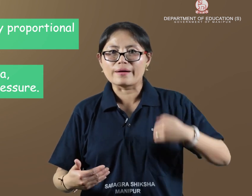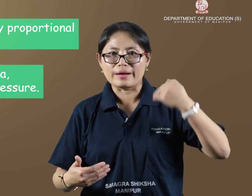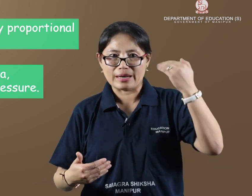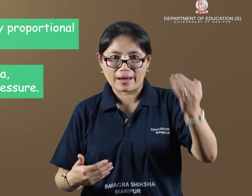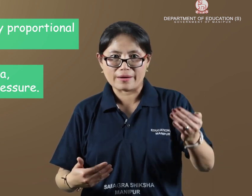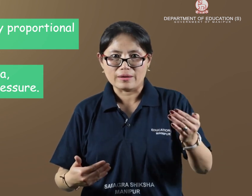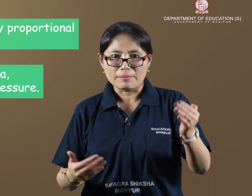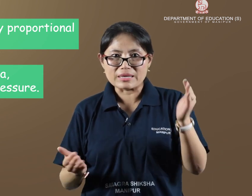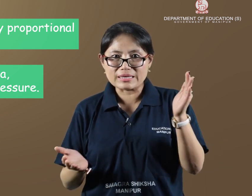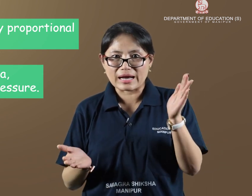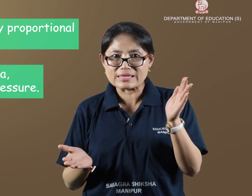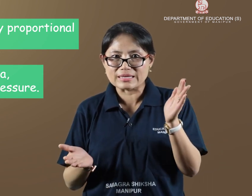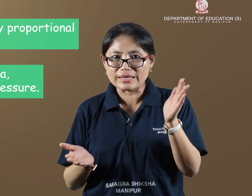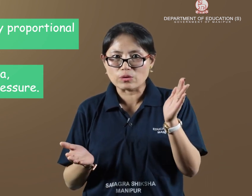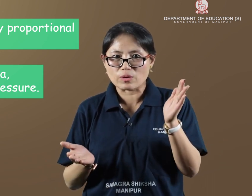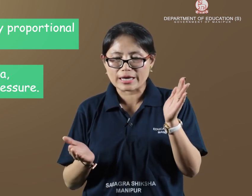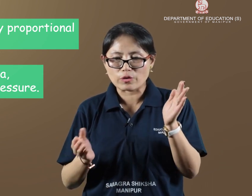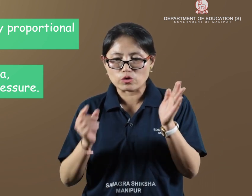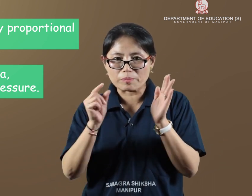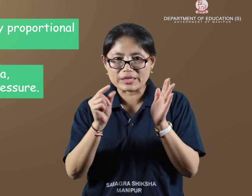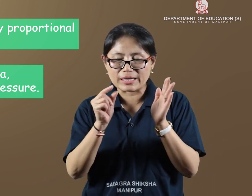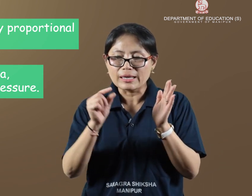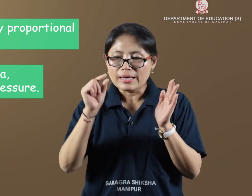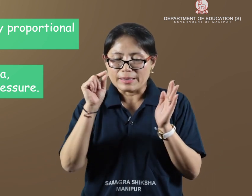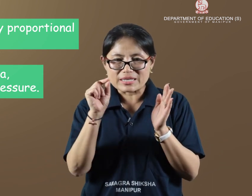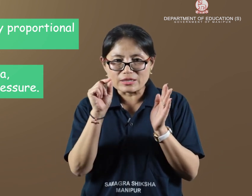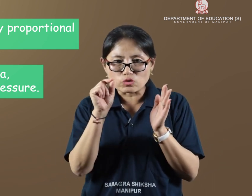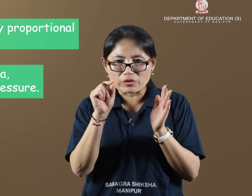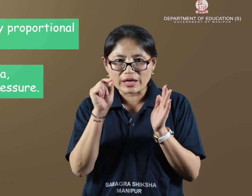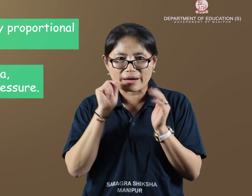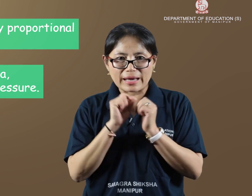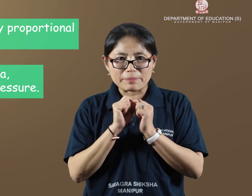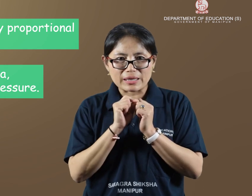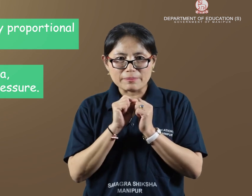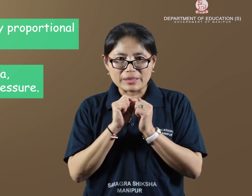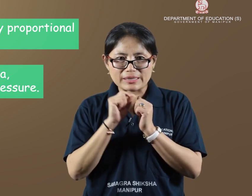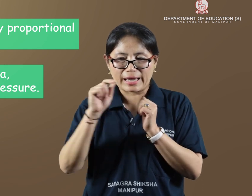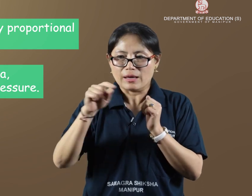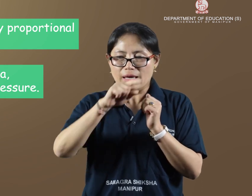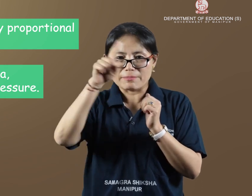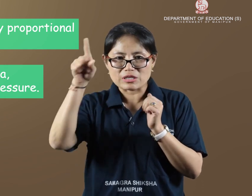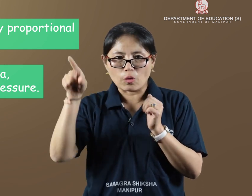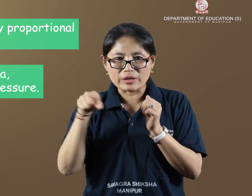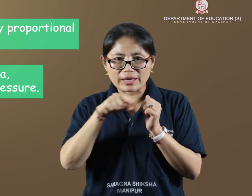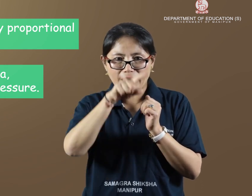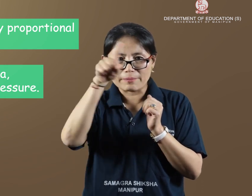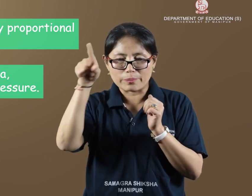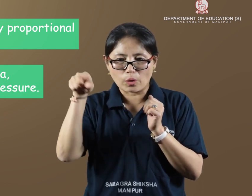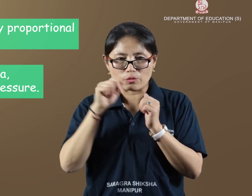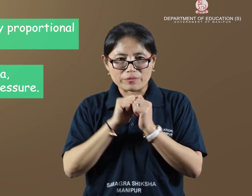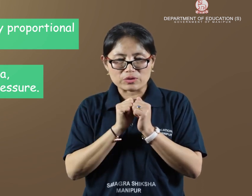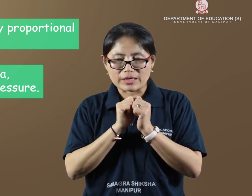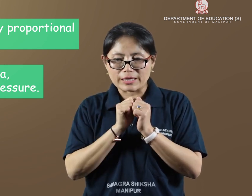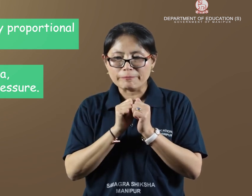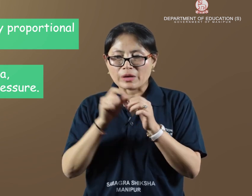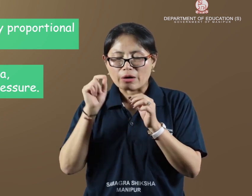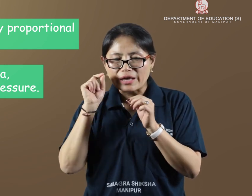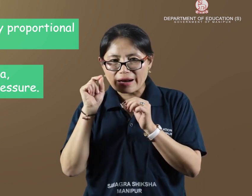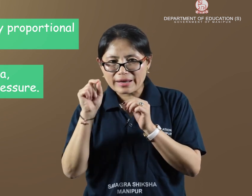and higher. Masi ki answer na nikong sai kwani yopi da imachin tumba duna area pi pikrane yam chawba nang hagi broad oi budu degi. Our area